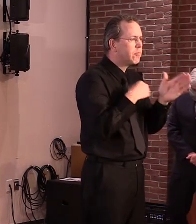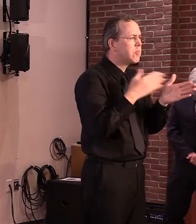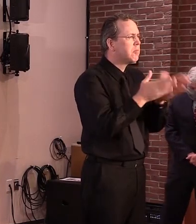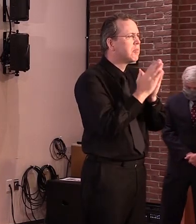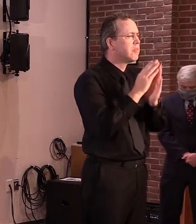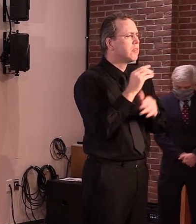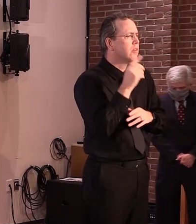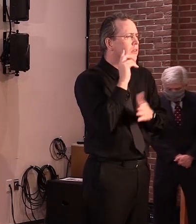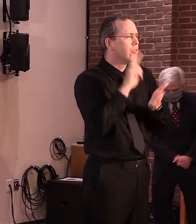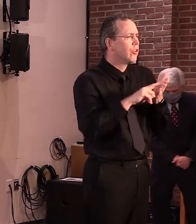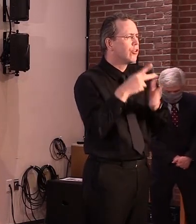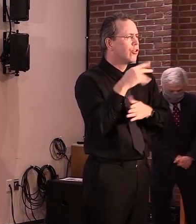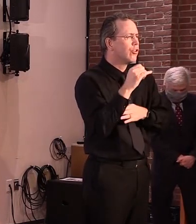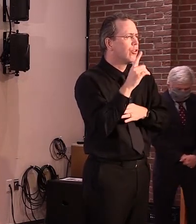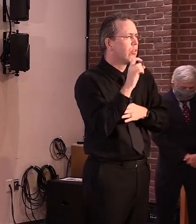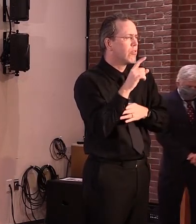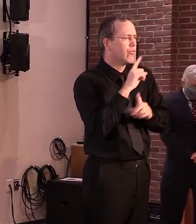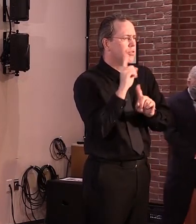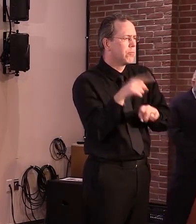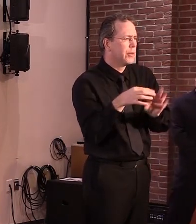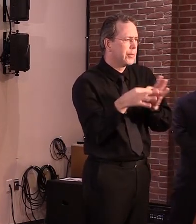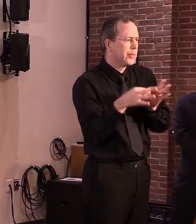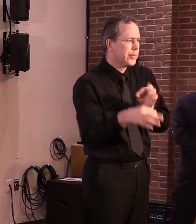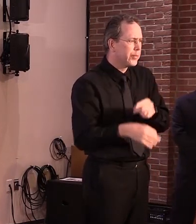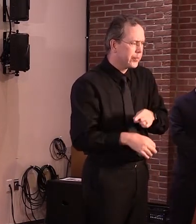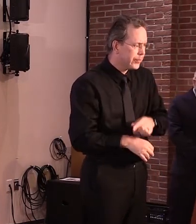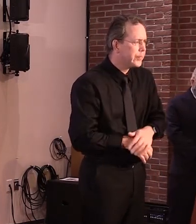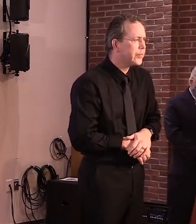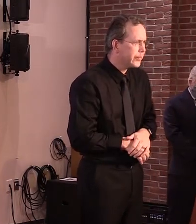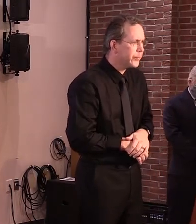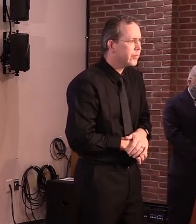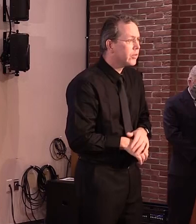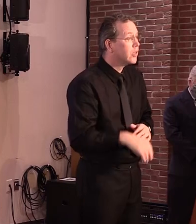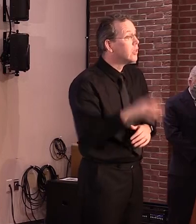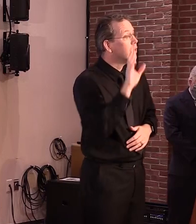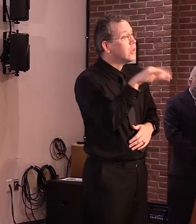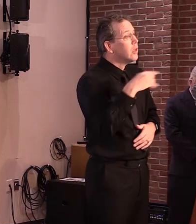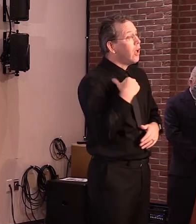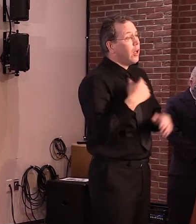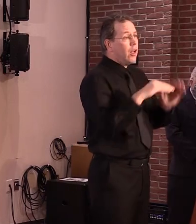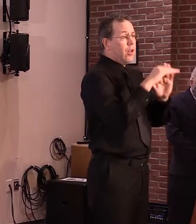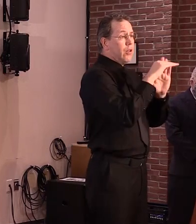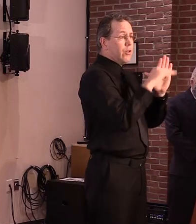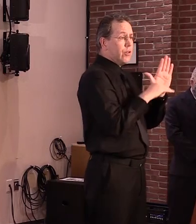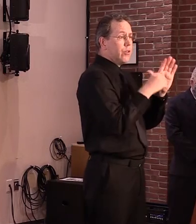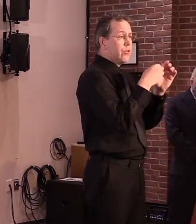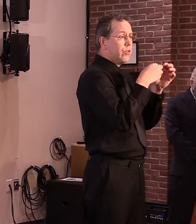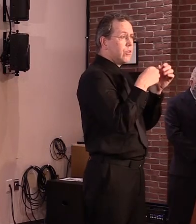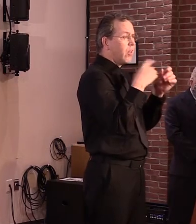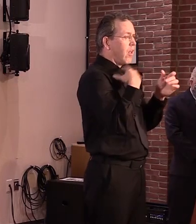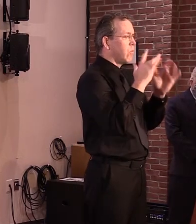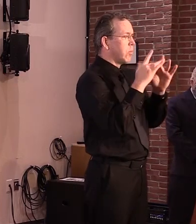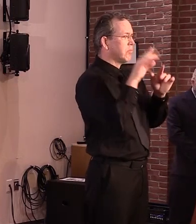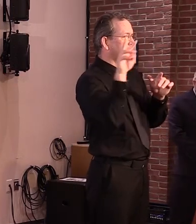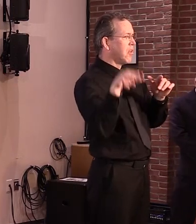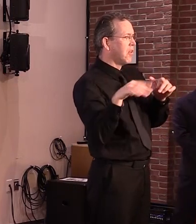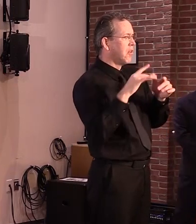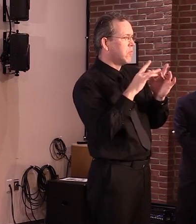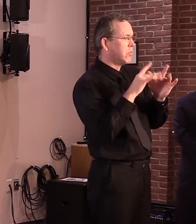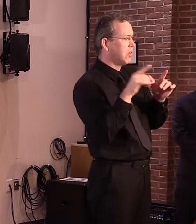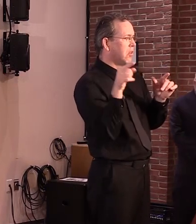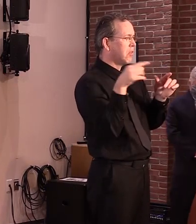Hi, yes, thanks, Chris. The guidance should be up on the website shortly after the press conference ends today.